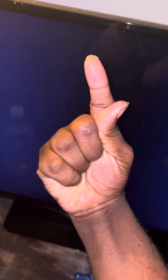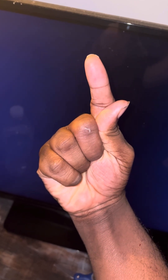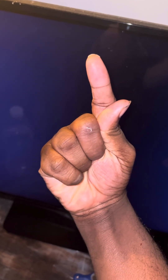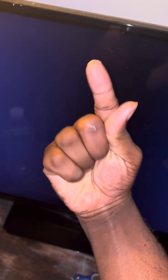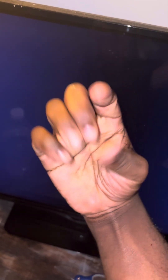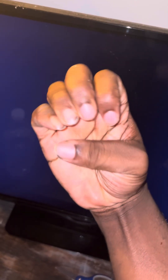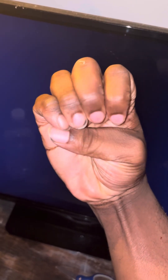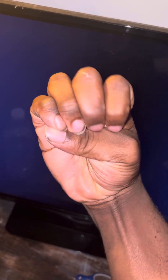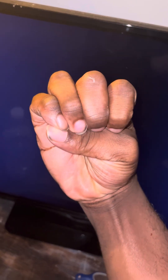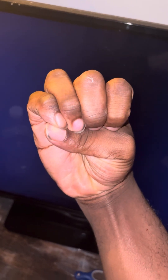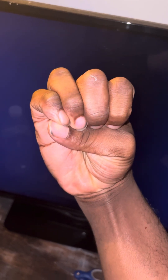Dog.